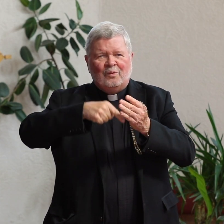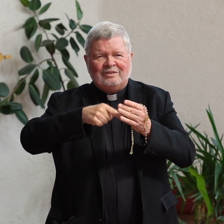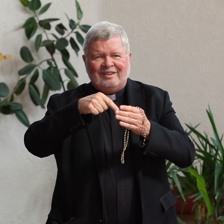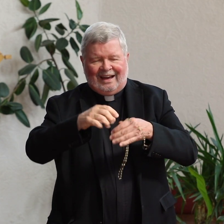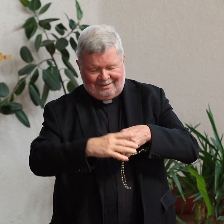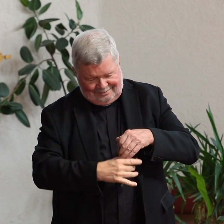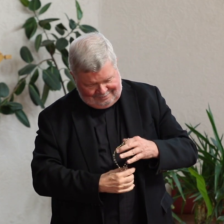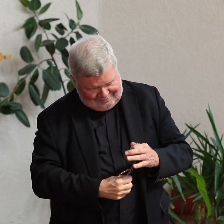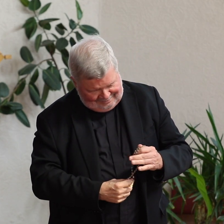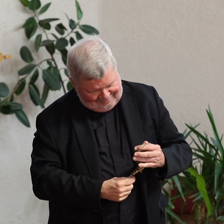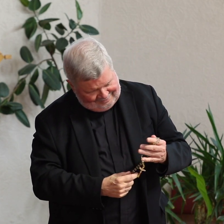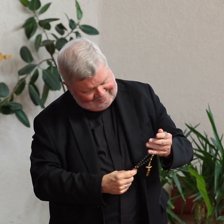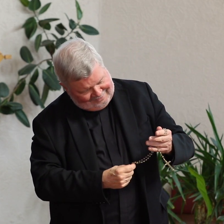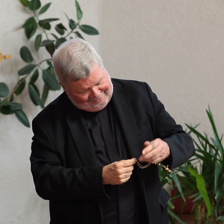what's that?